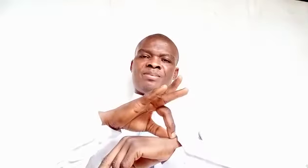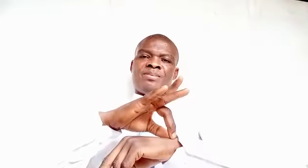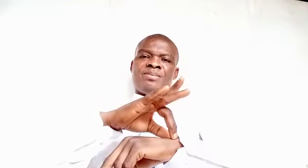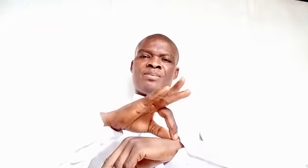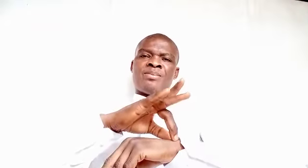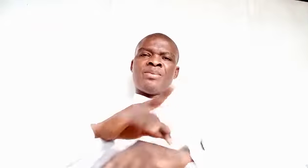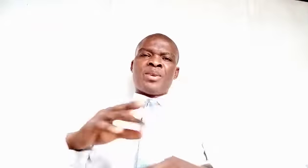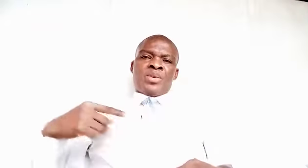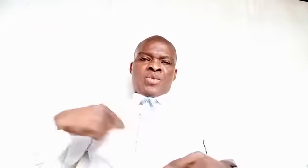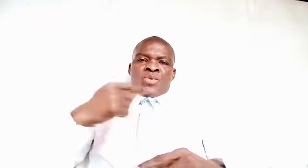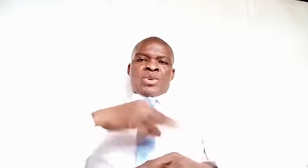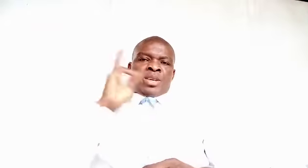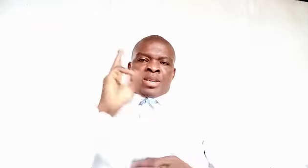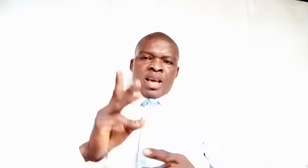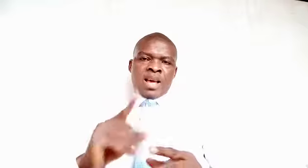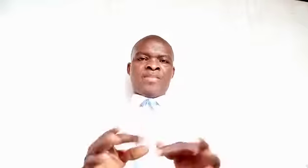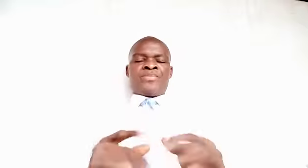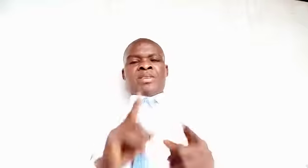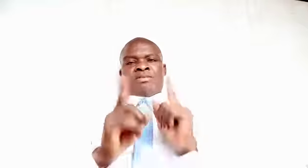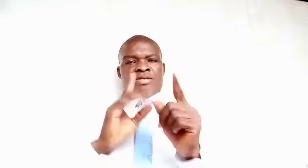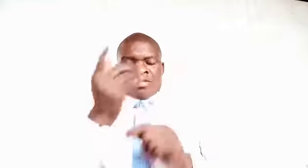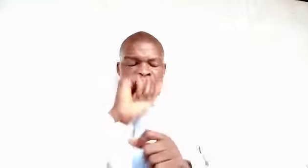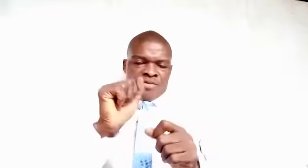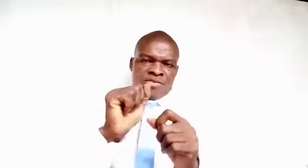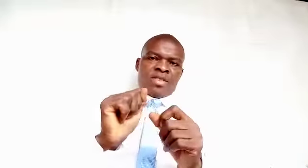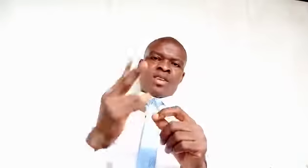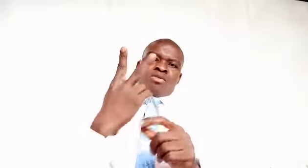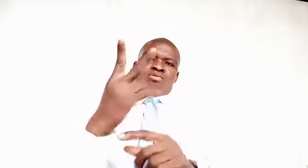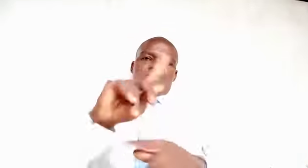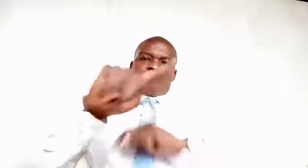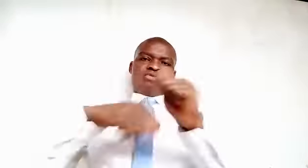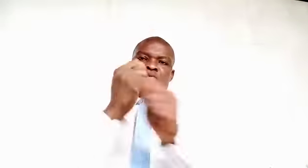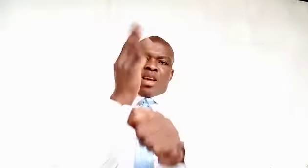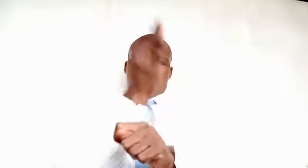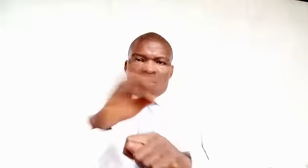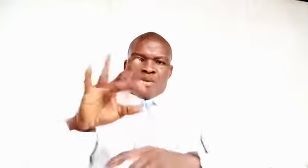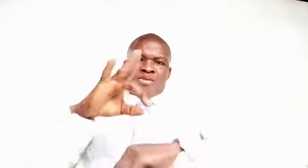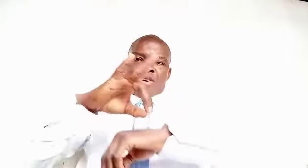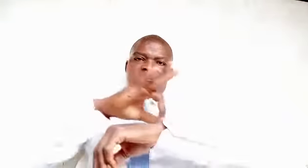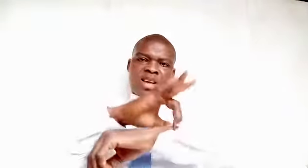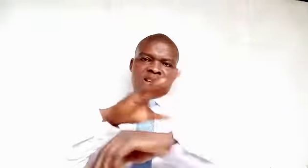We shall discuss the basic two types of earth movement in the space.